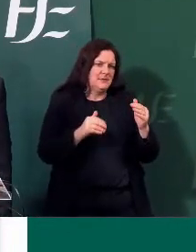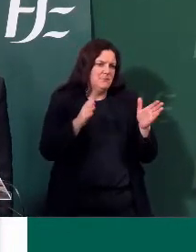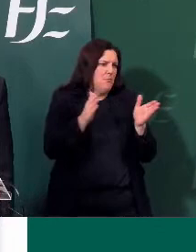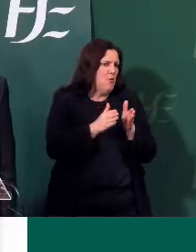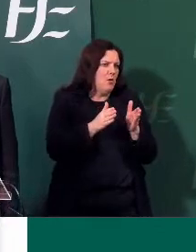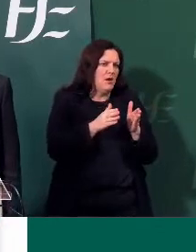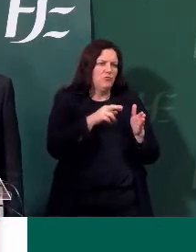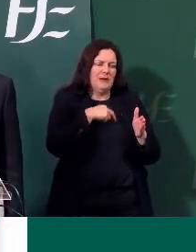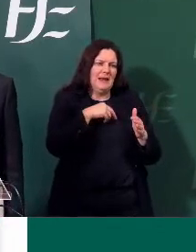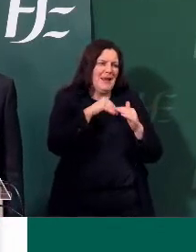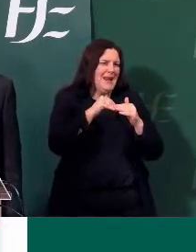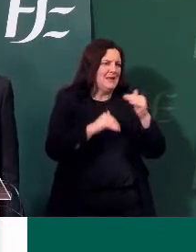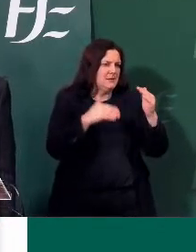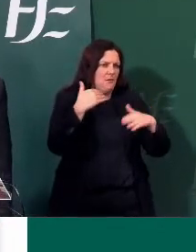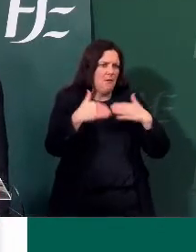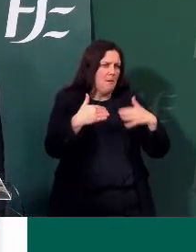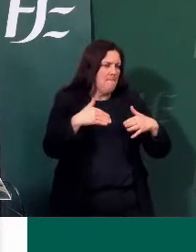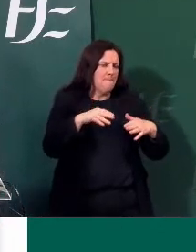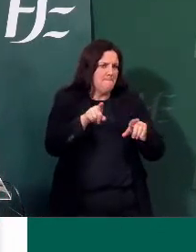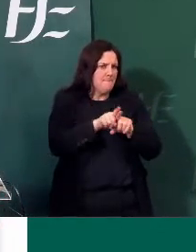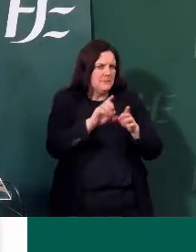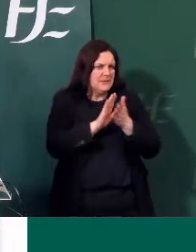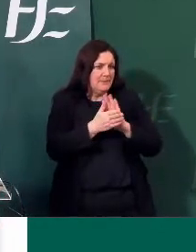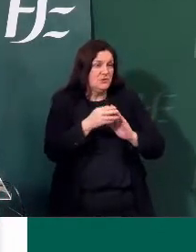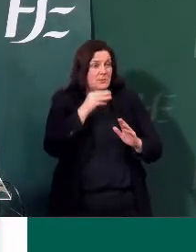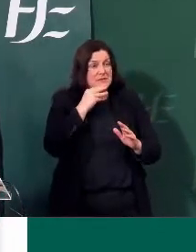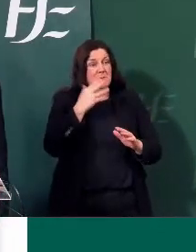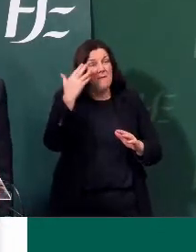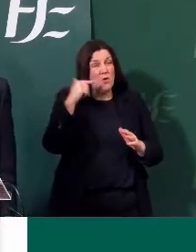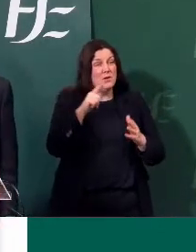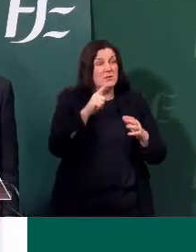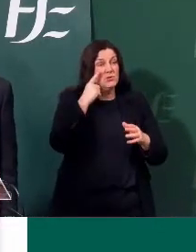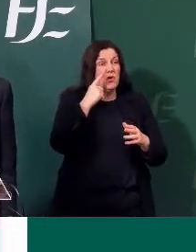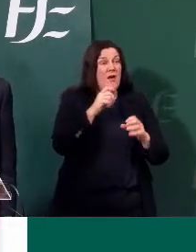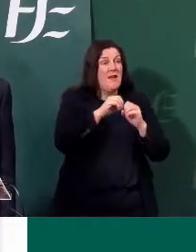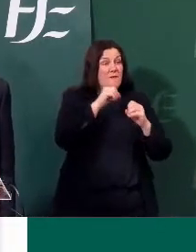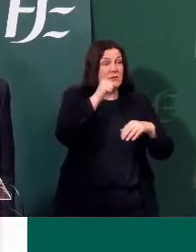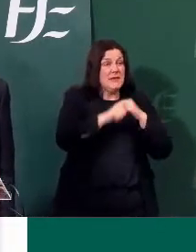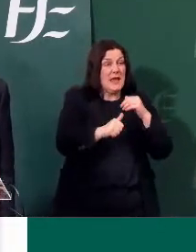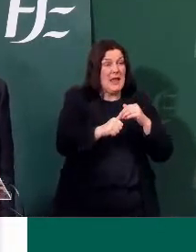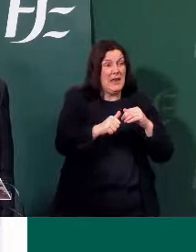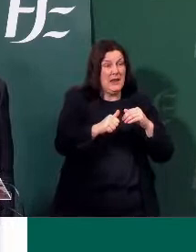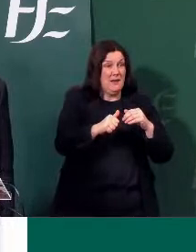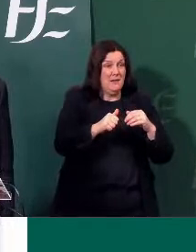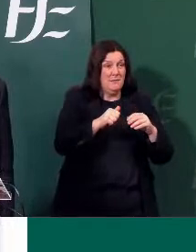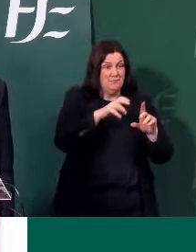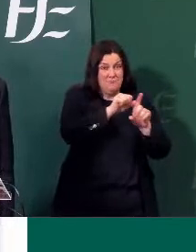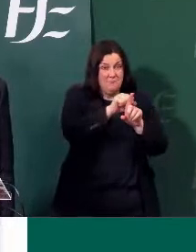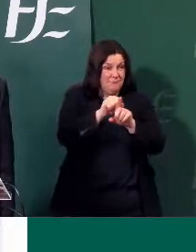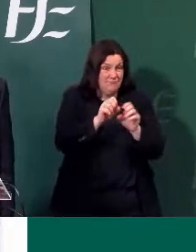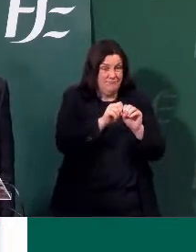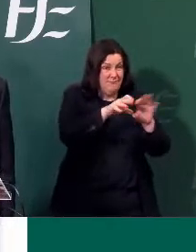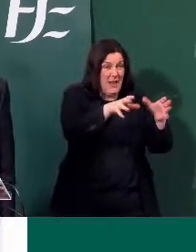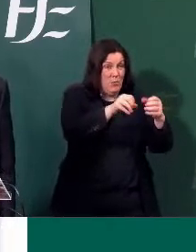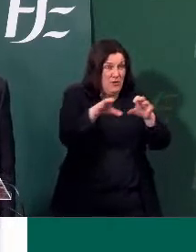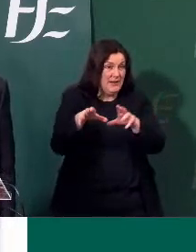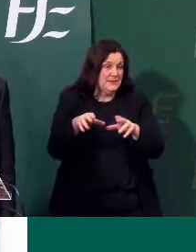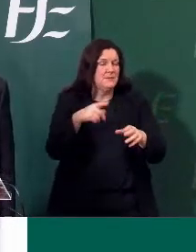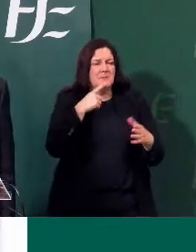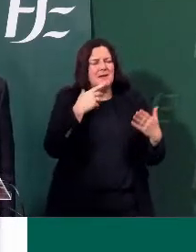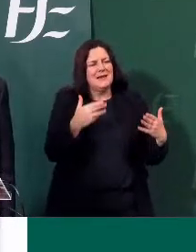those outbreaks we saw in January, when we saw 7 or 8 per day. Likewise, in hospitals, we're seeing relatively low numbers of